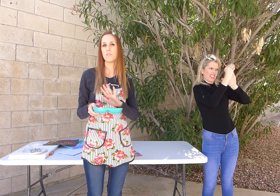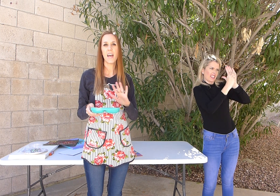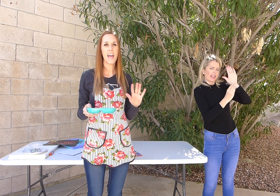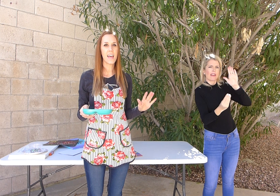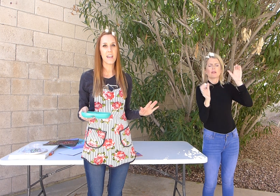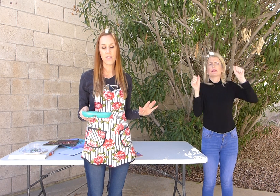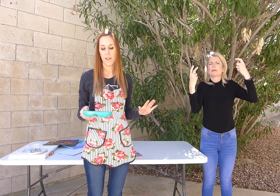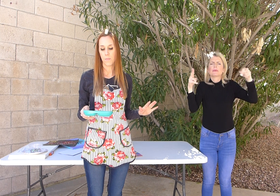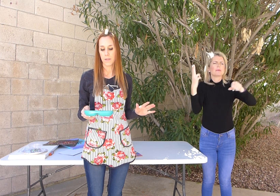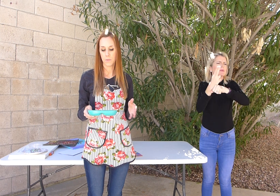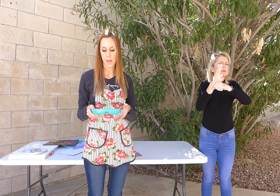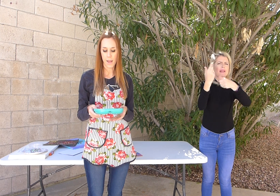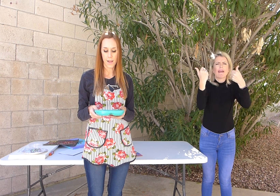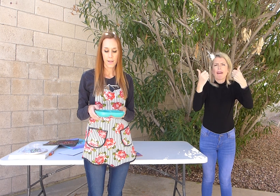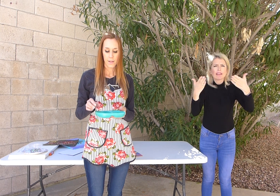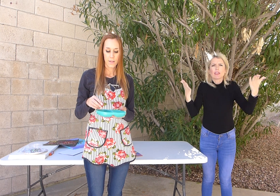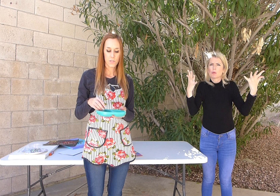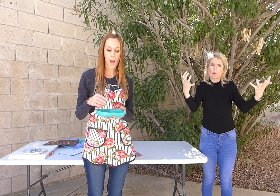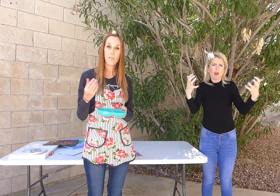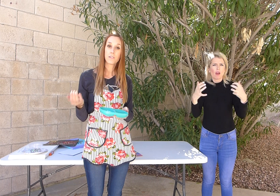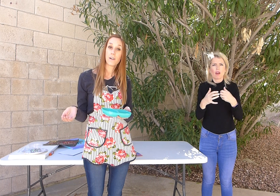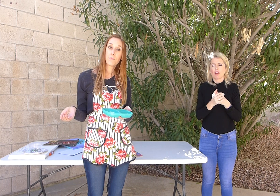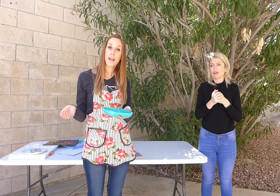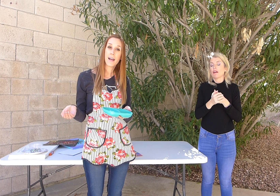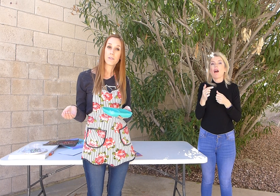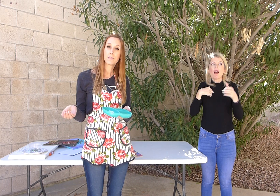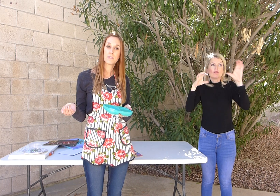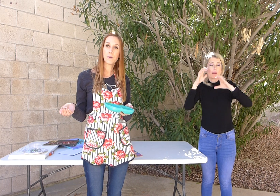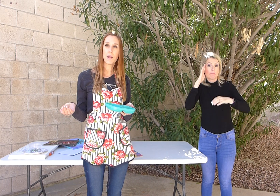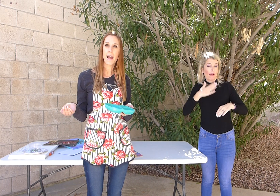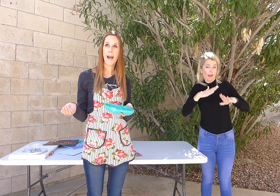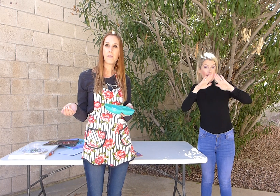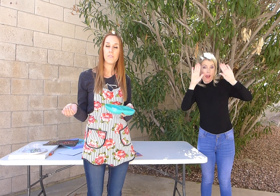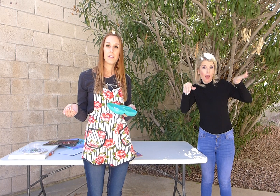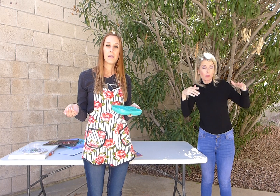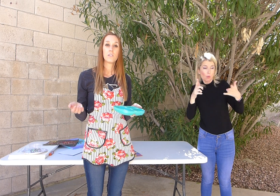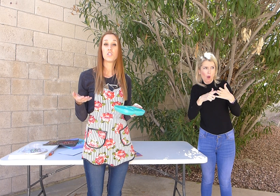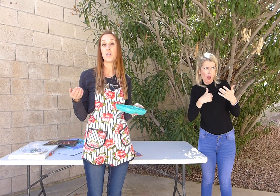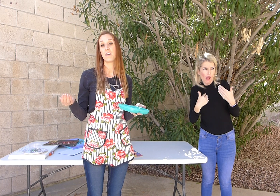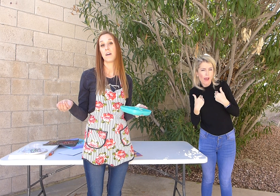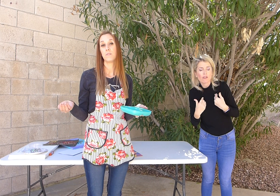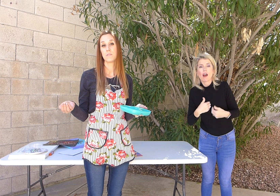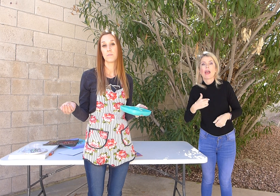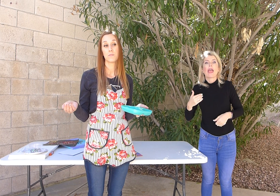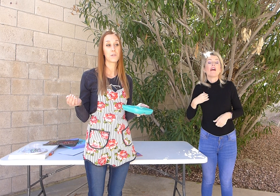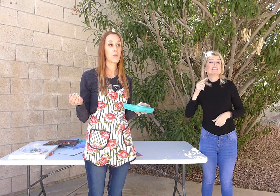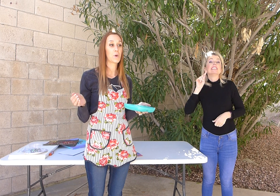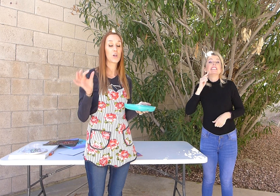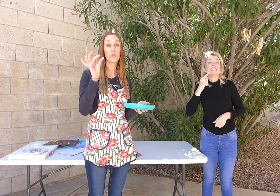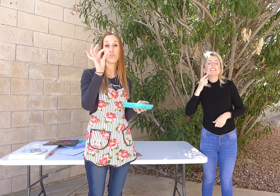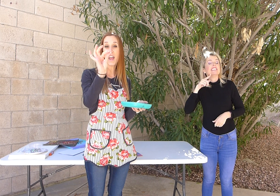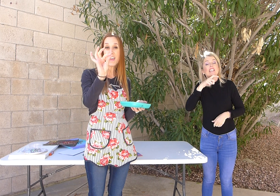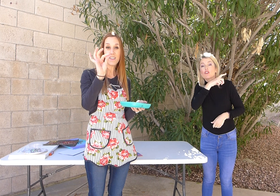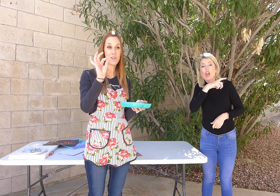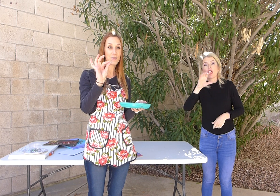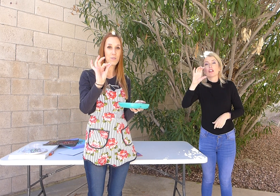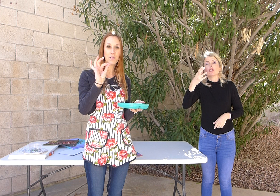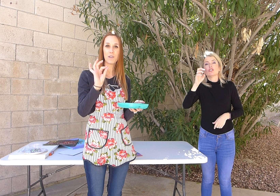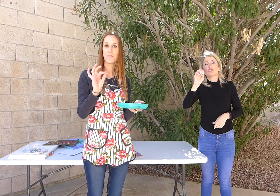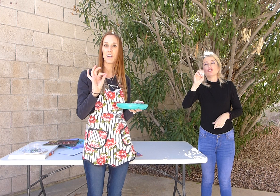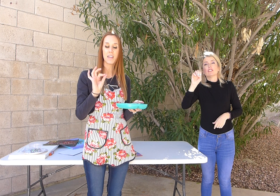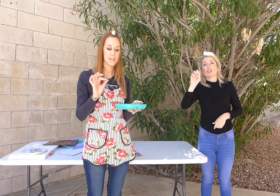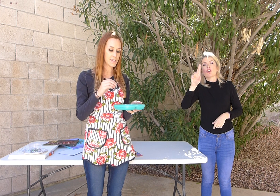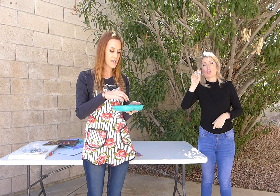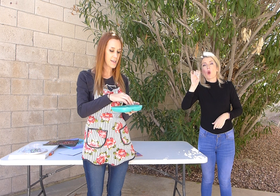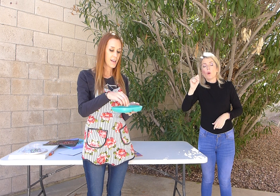You can use anything in mixed media. So I looked around my house to see what I have. Cheerios, those are going to work great. You can glue